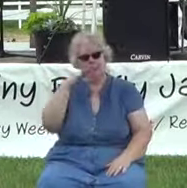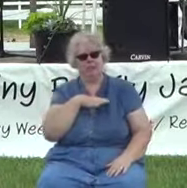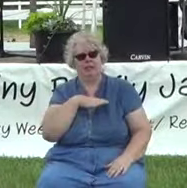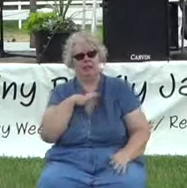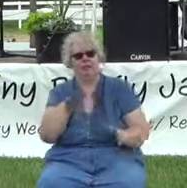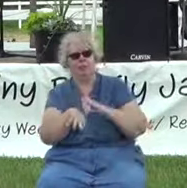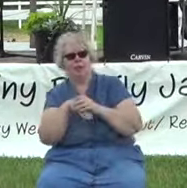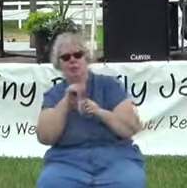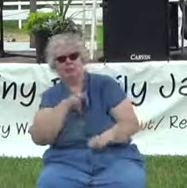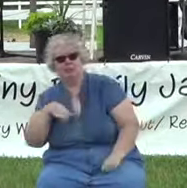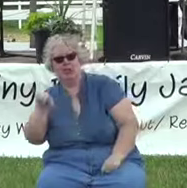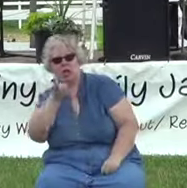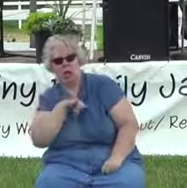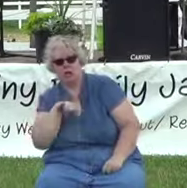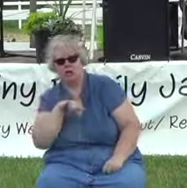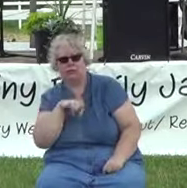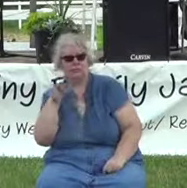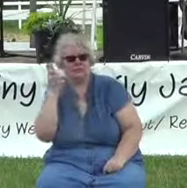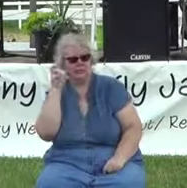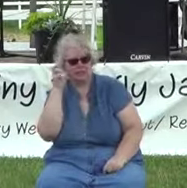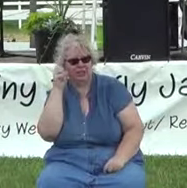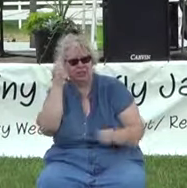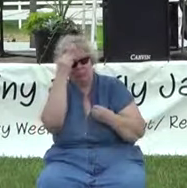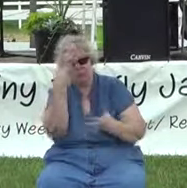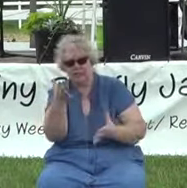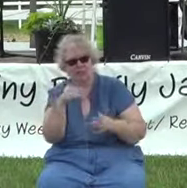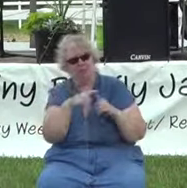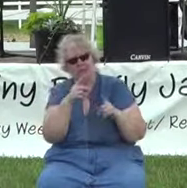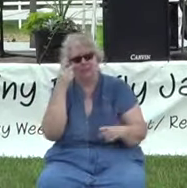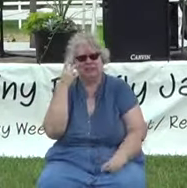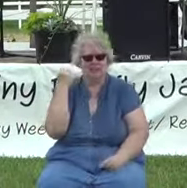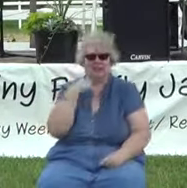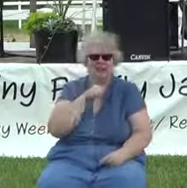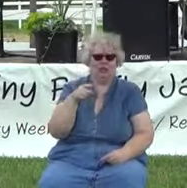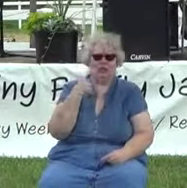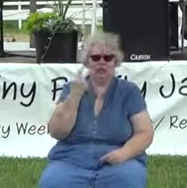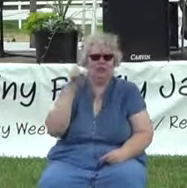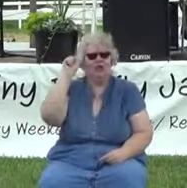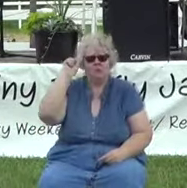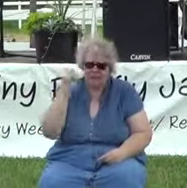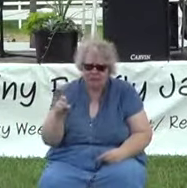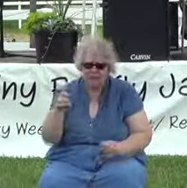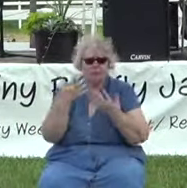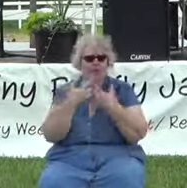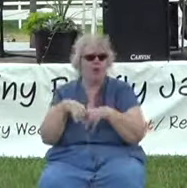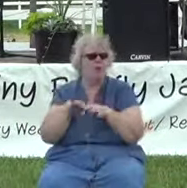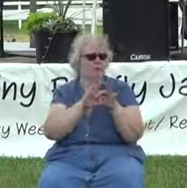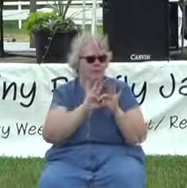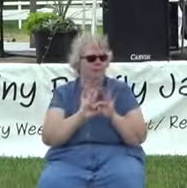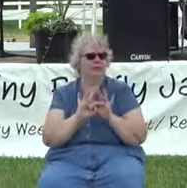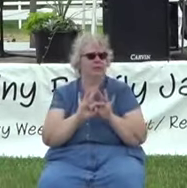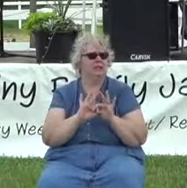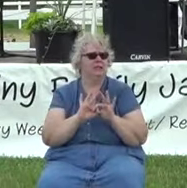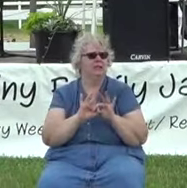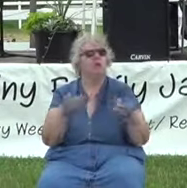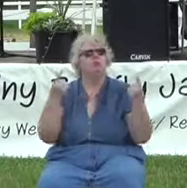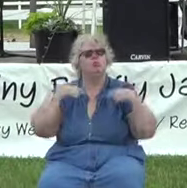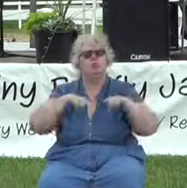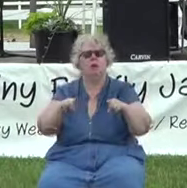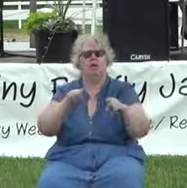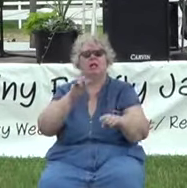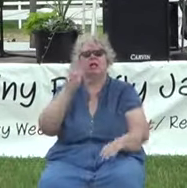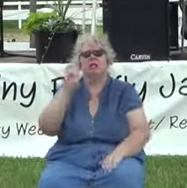anybody. It has to be unity and one accord. It was so amazing as the band shared.